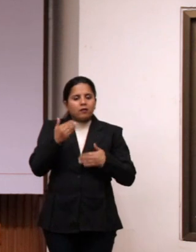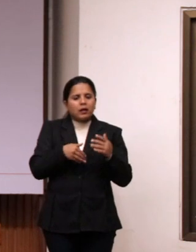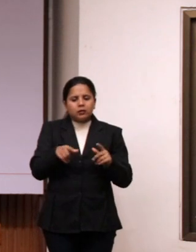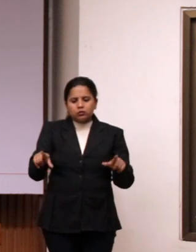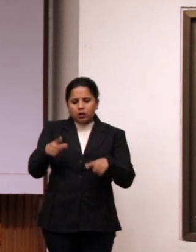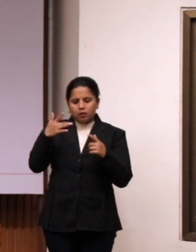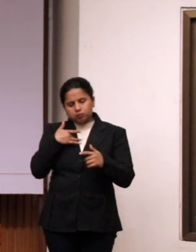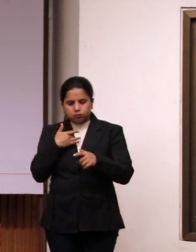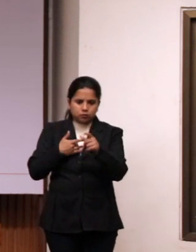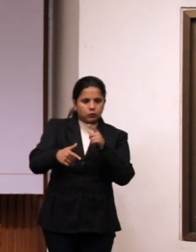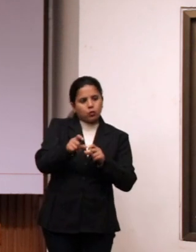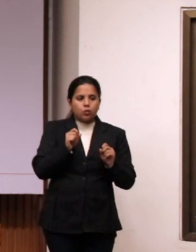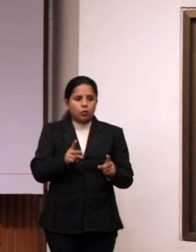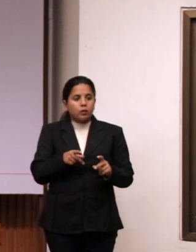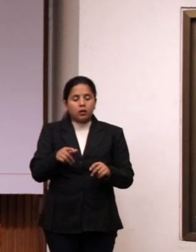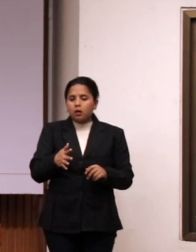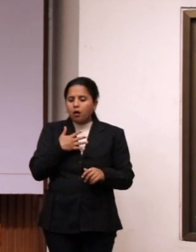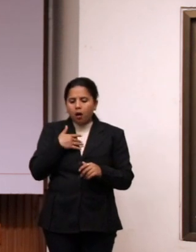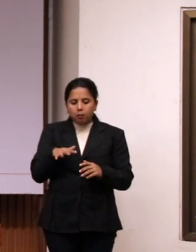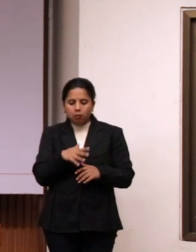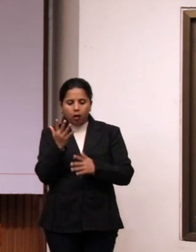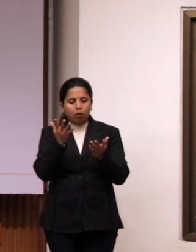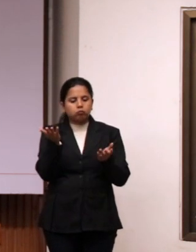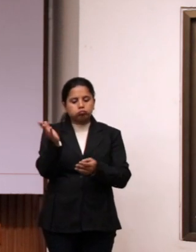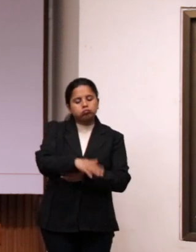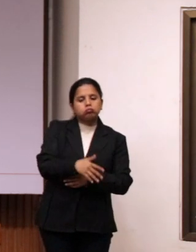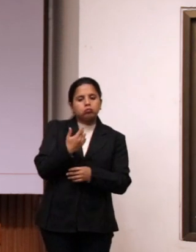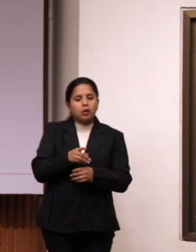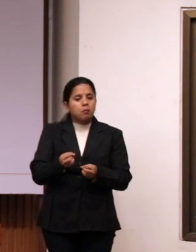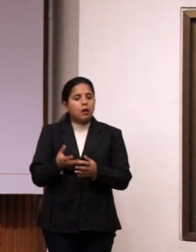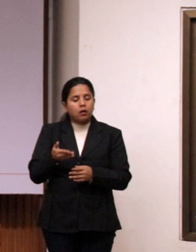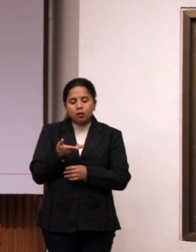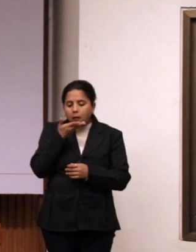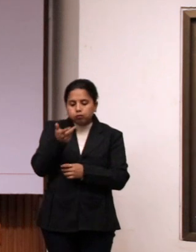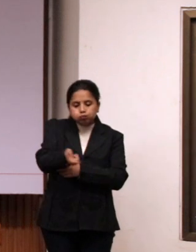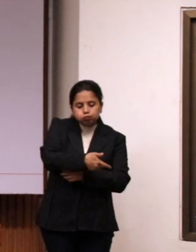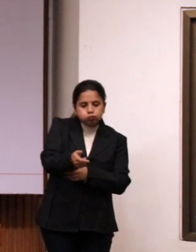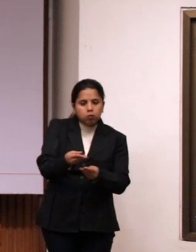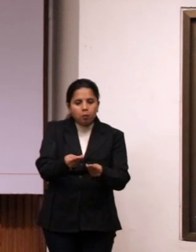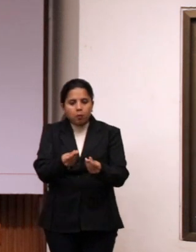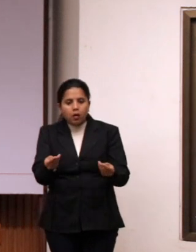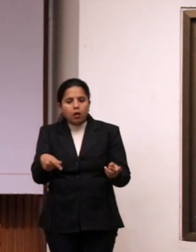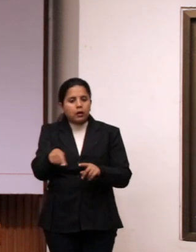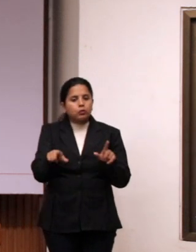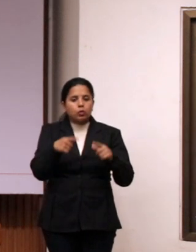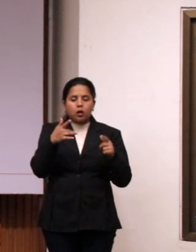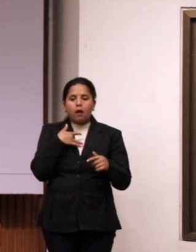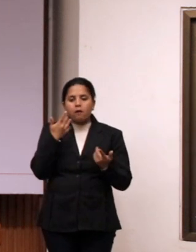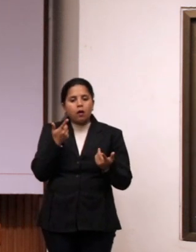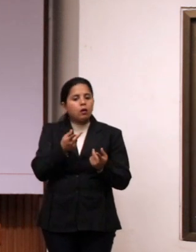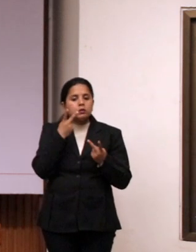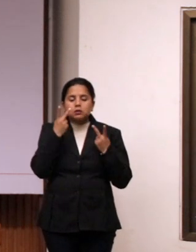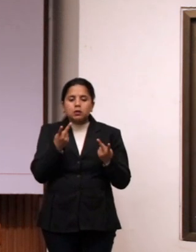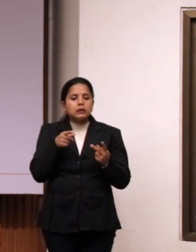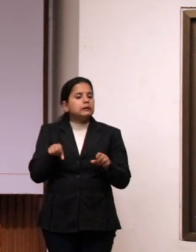in, grasses dies, lot of manuring to the soil, trees comes in. So you have to see